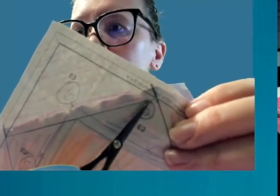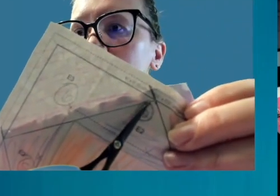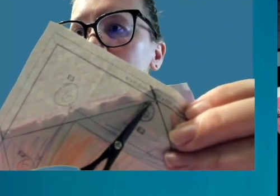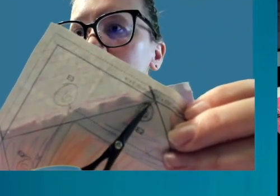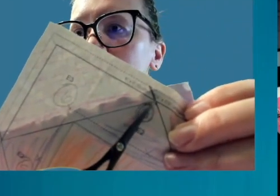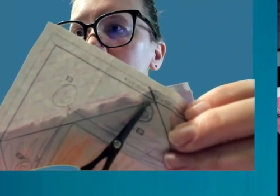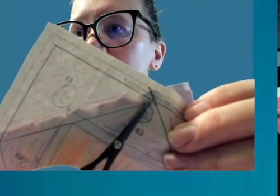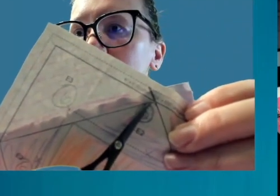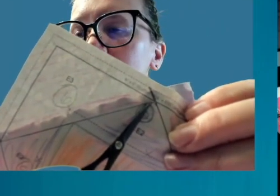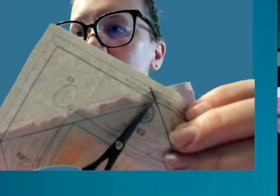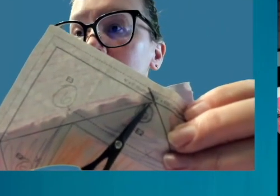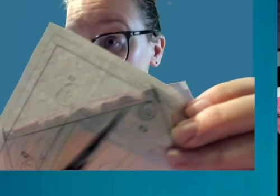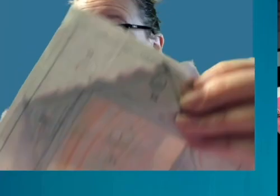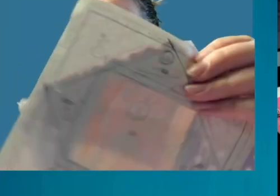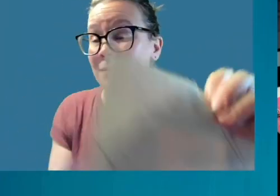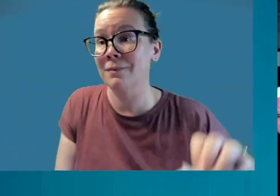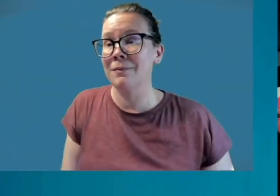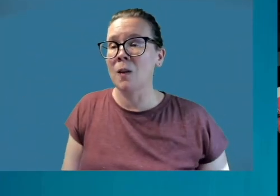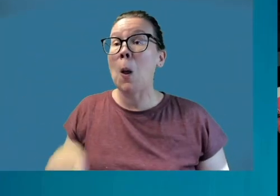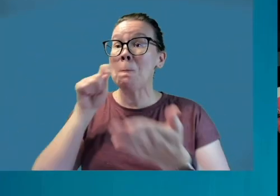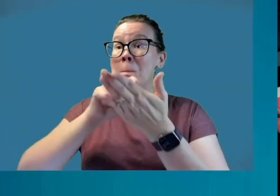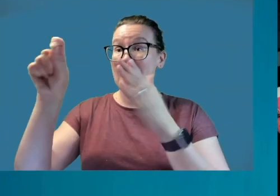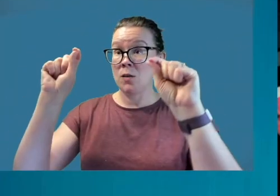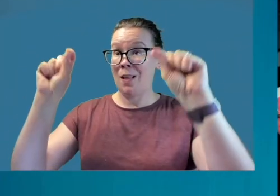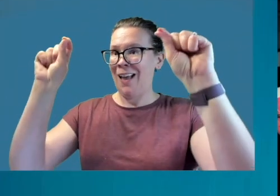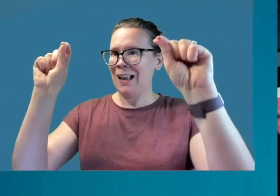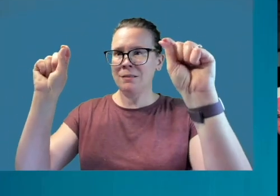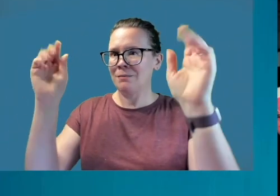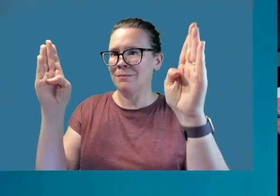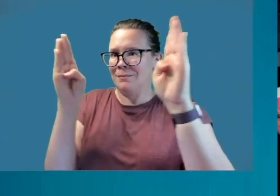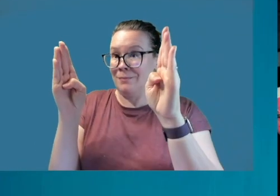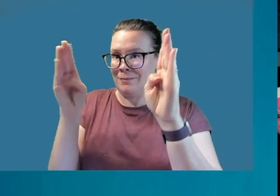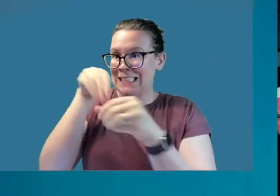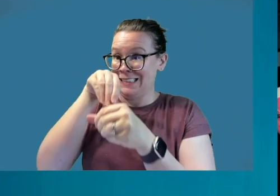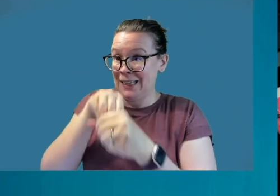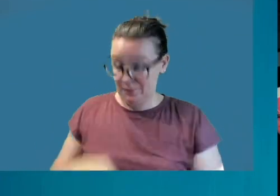the way across to the next pencil line intersection and stay inside those two.